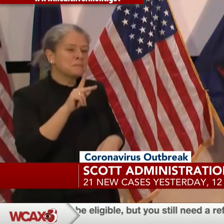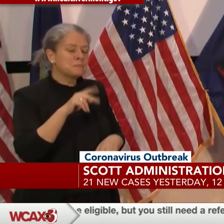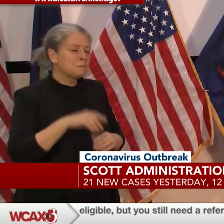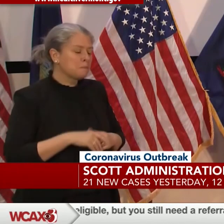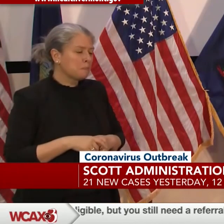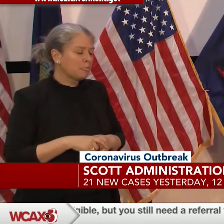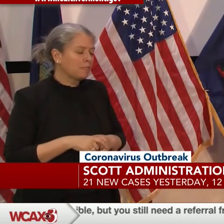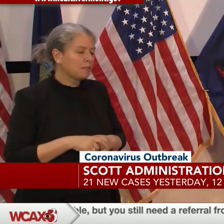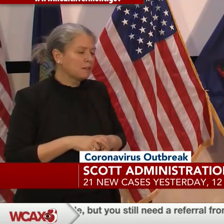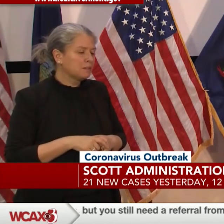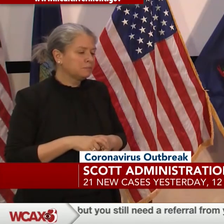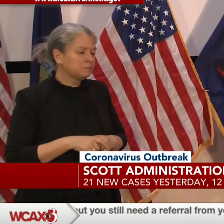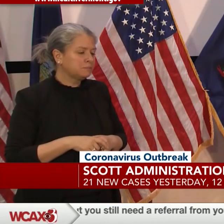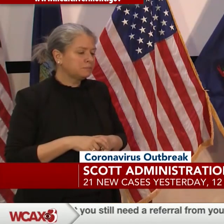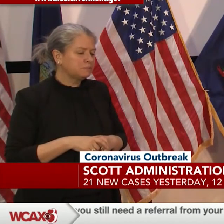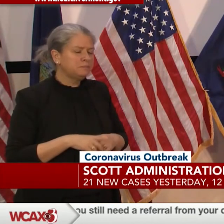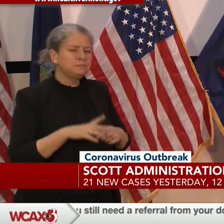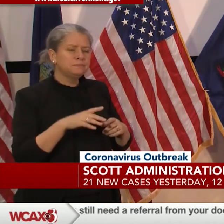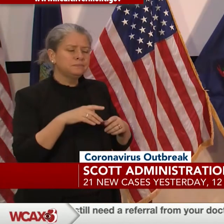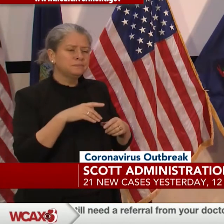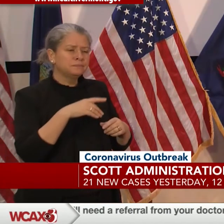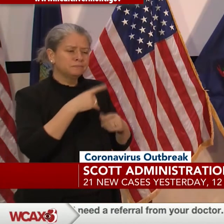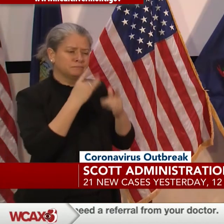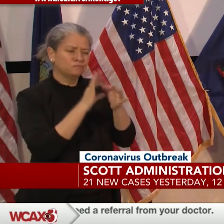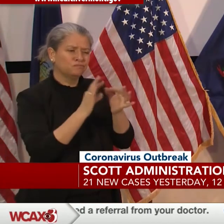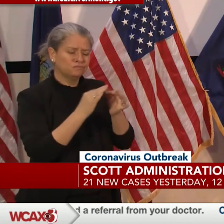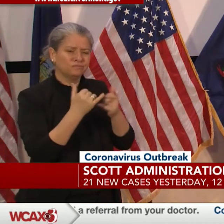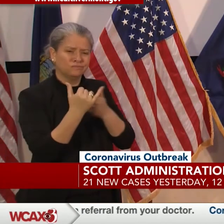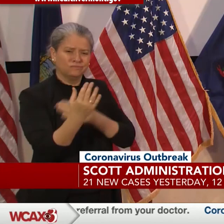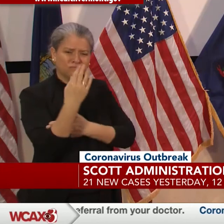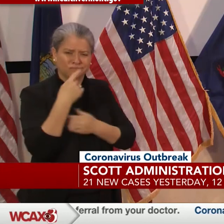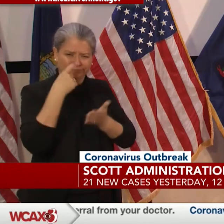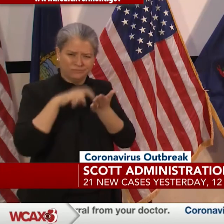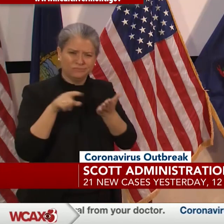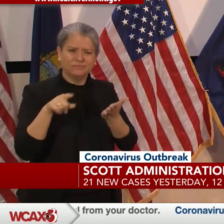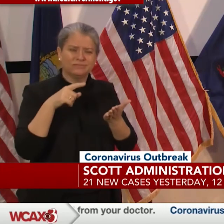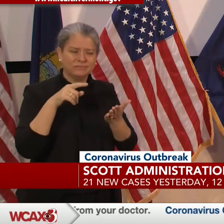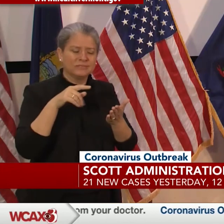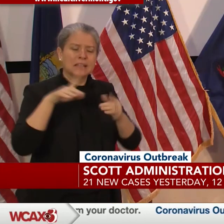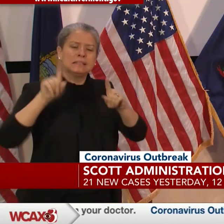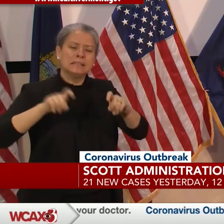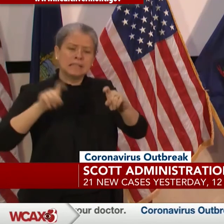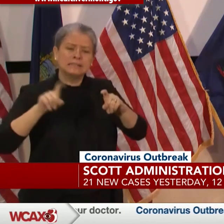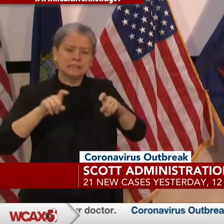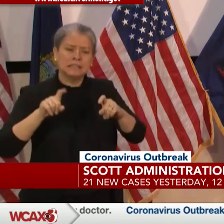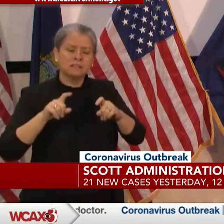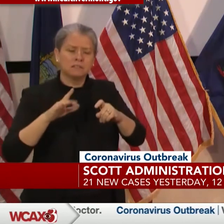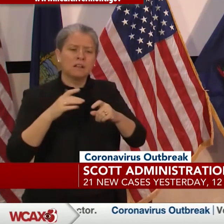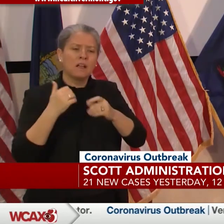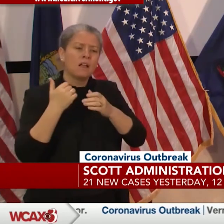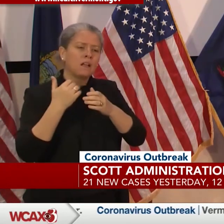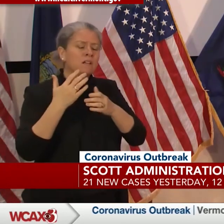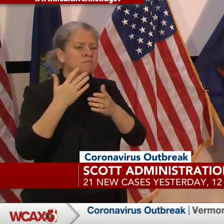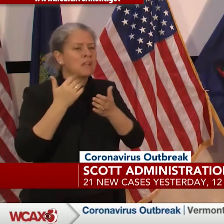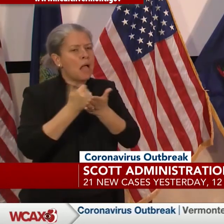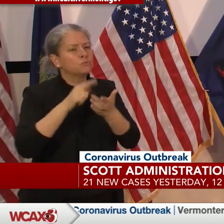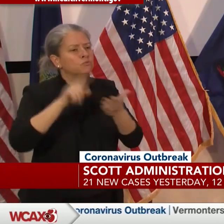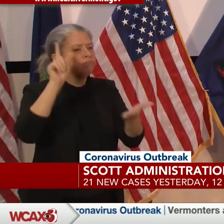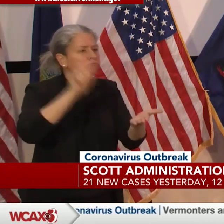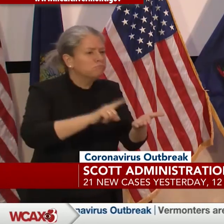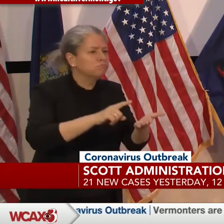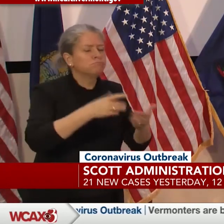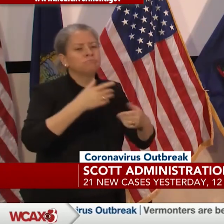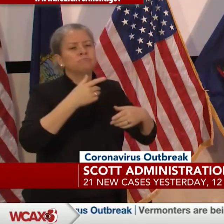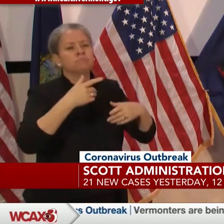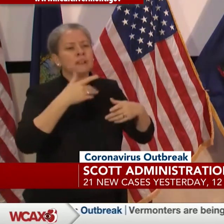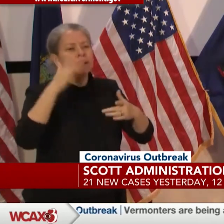So I was just noticed actually just earlier today, testing seems to be a large part of mitigating the spread of the virus and preventing deaths. I know they mentioned